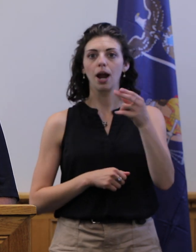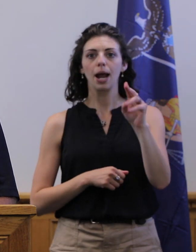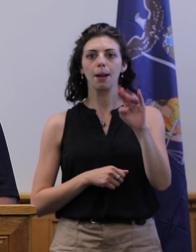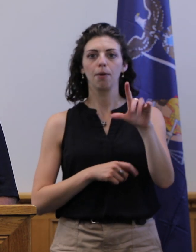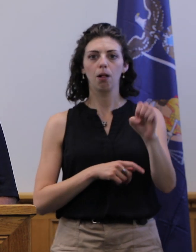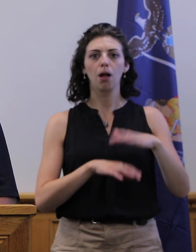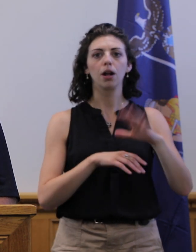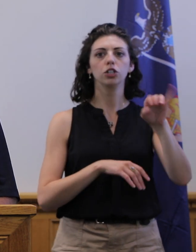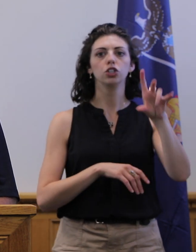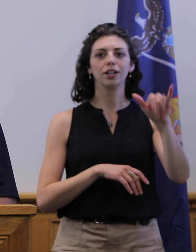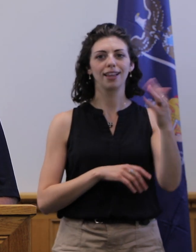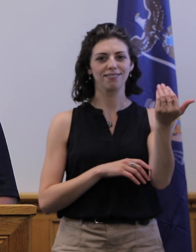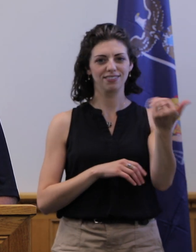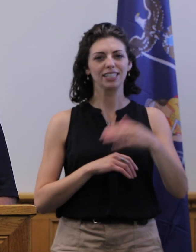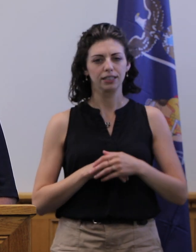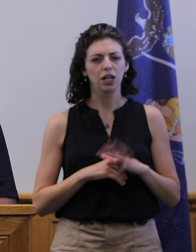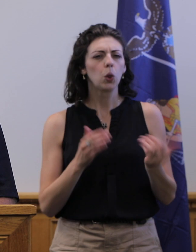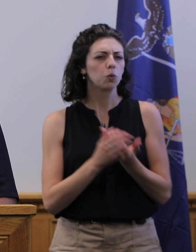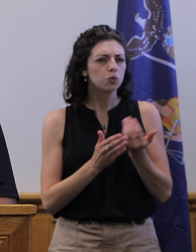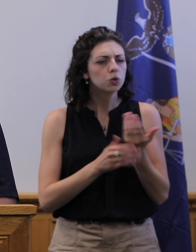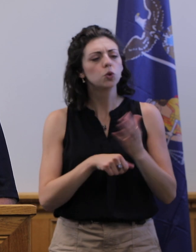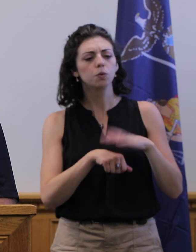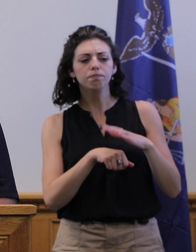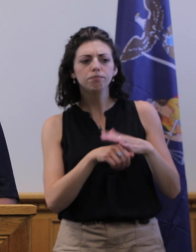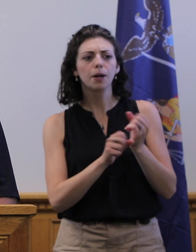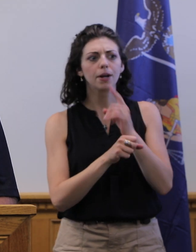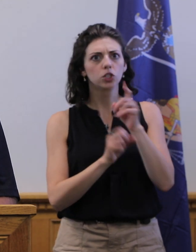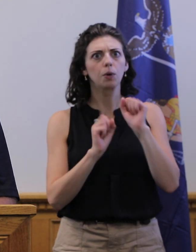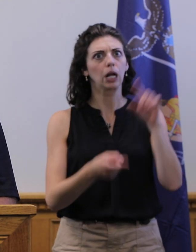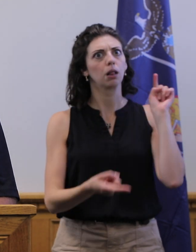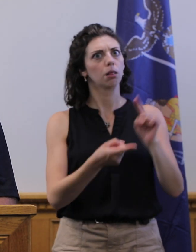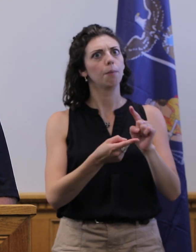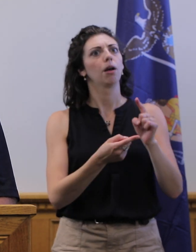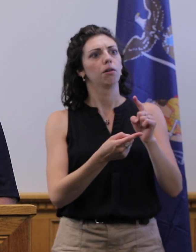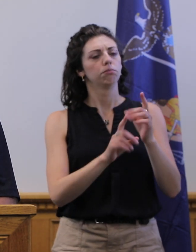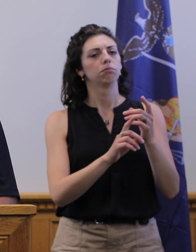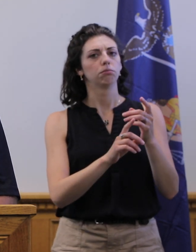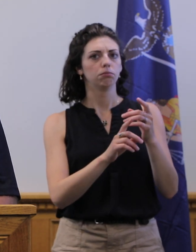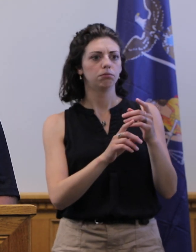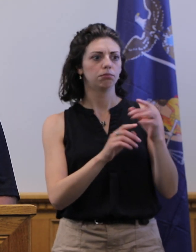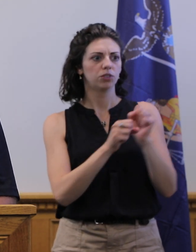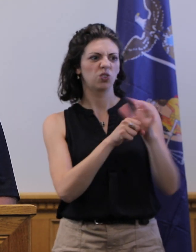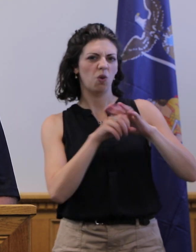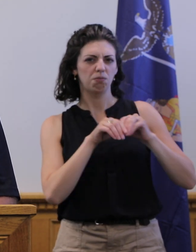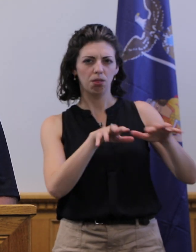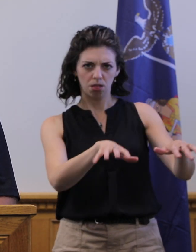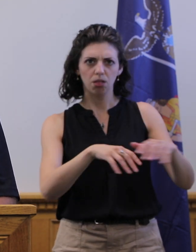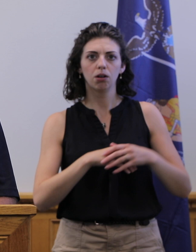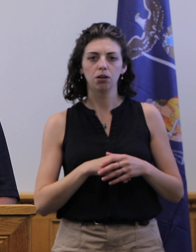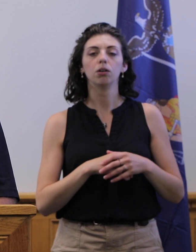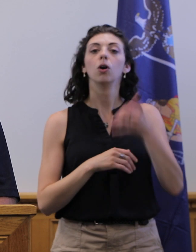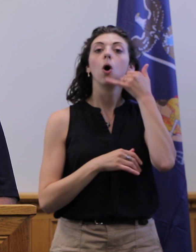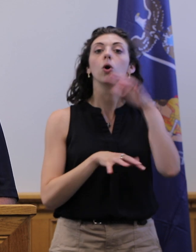Garage. Again, there are new protocols to prevent the spread of COVID-19. Appointments are required. To make an appointment, call